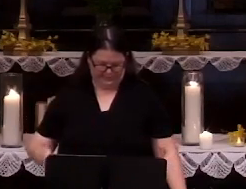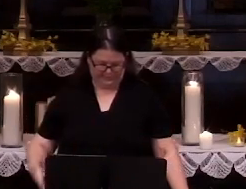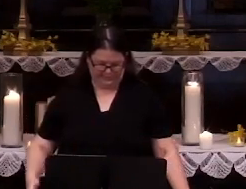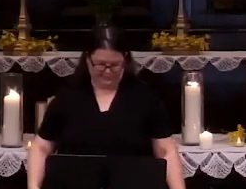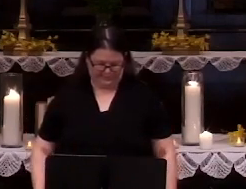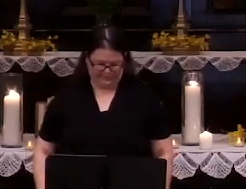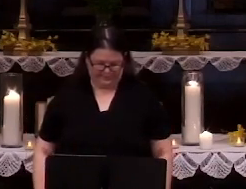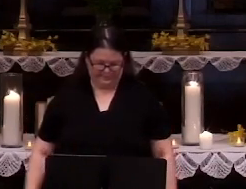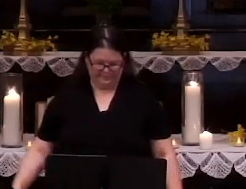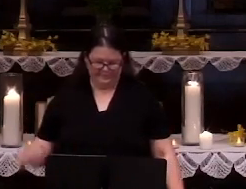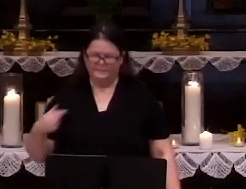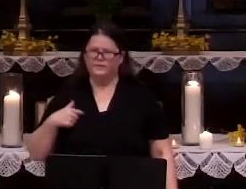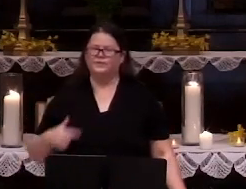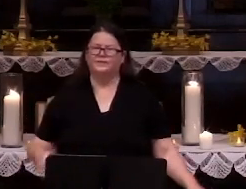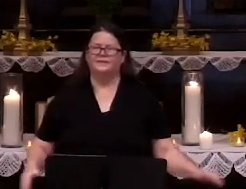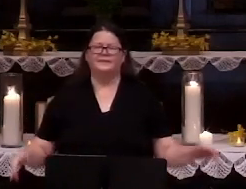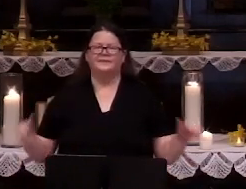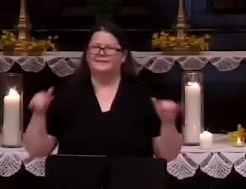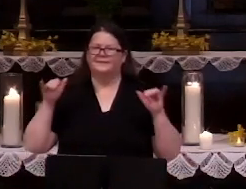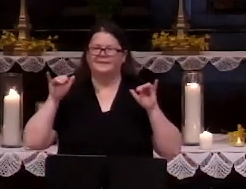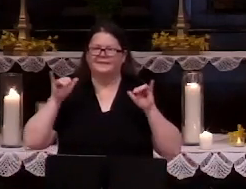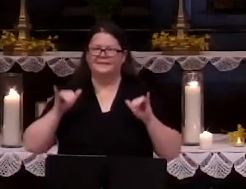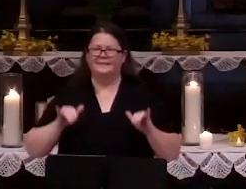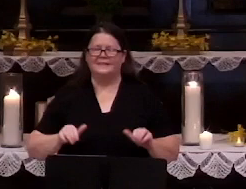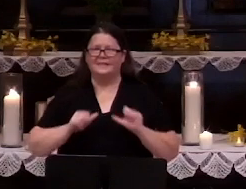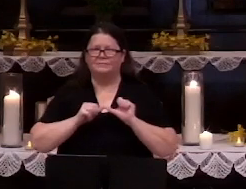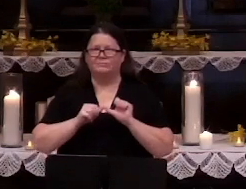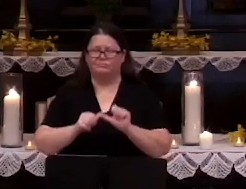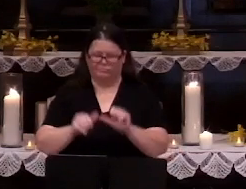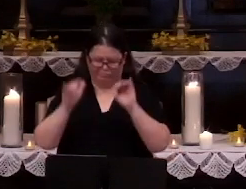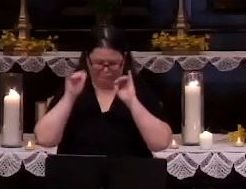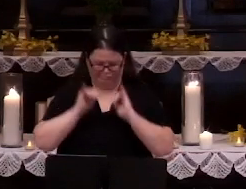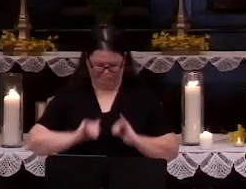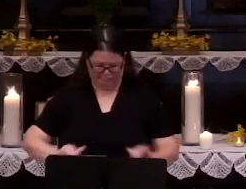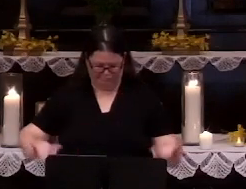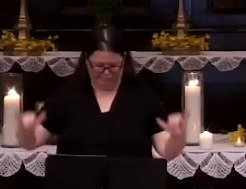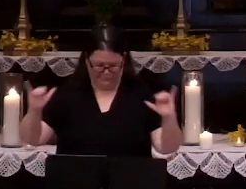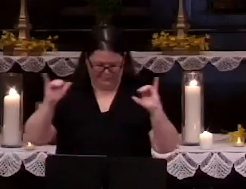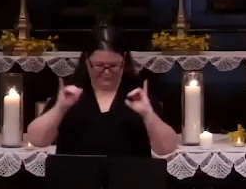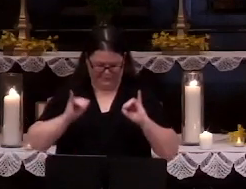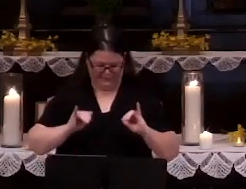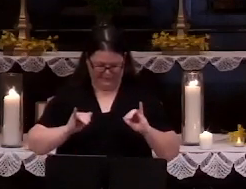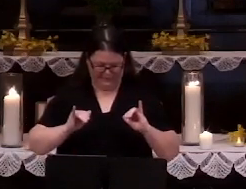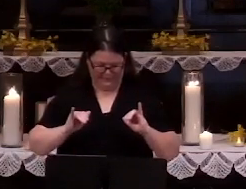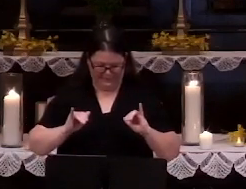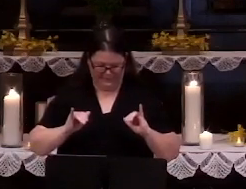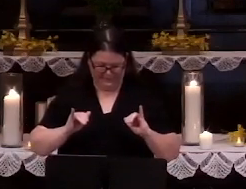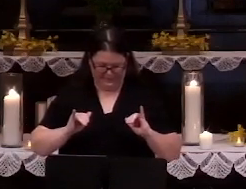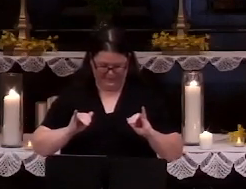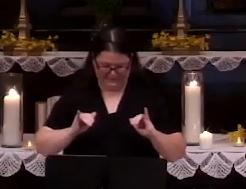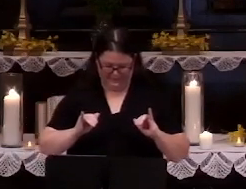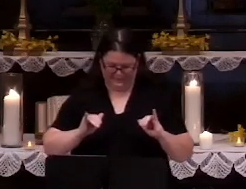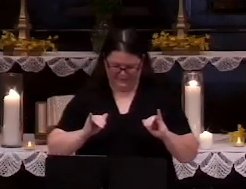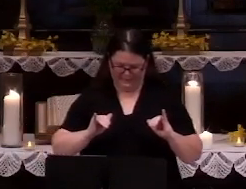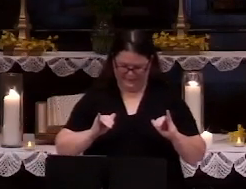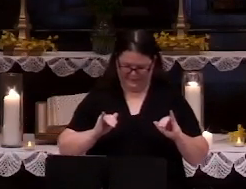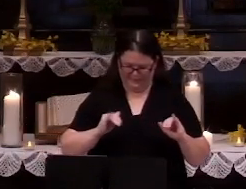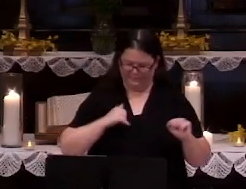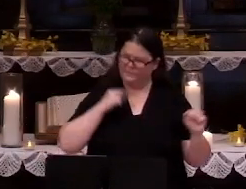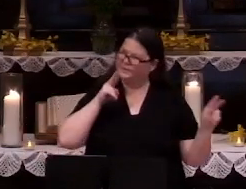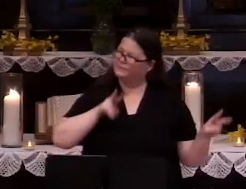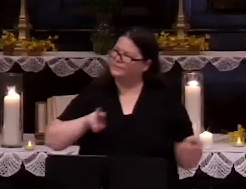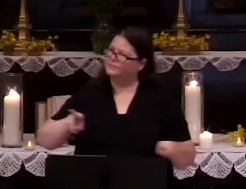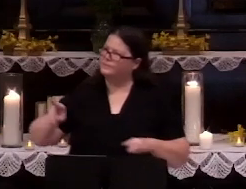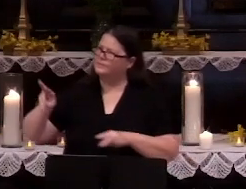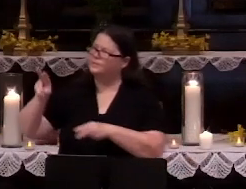my life down at heel, looking out of the window, staying out of